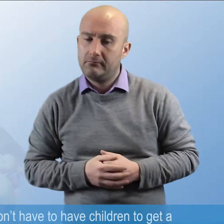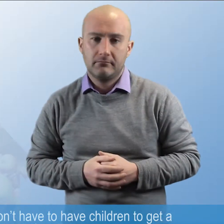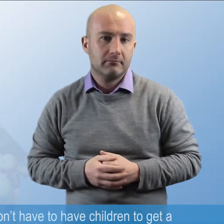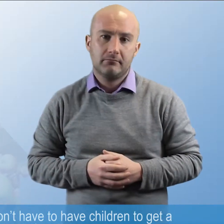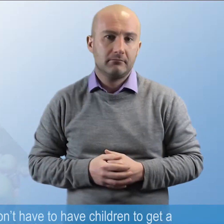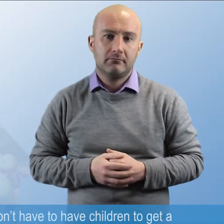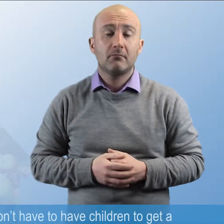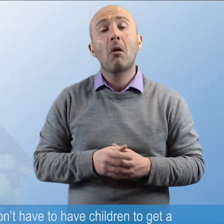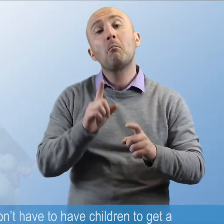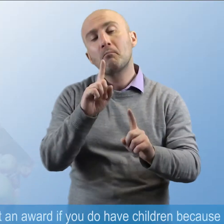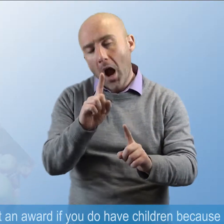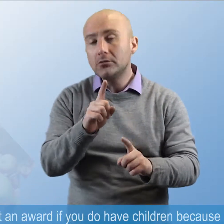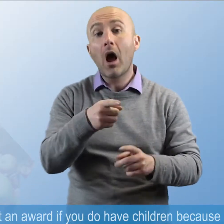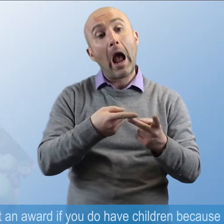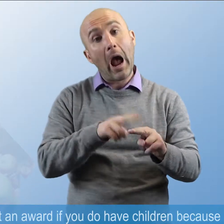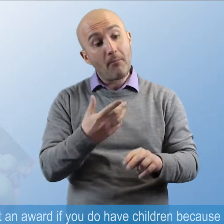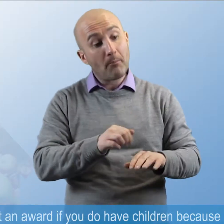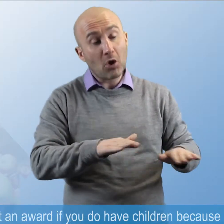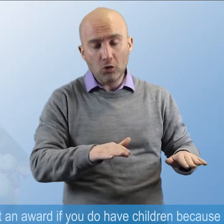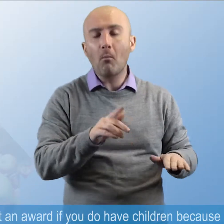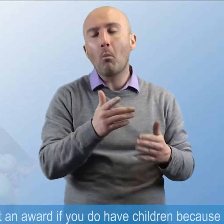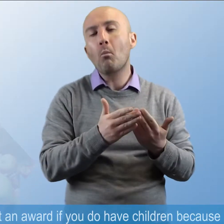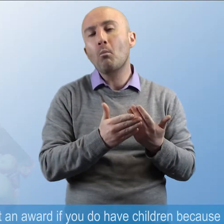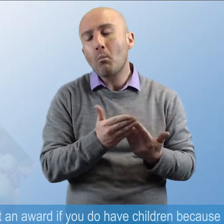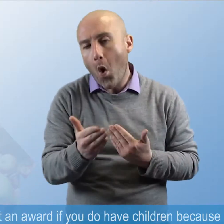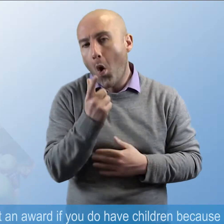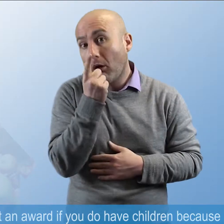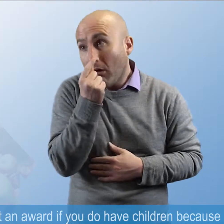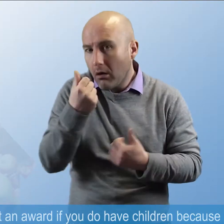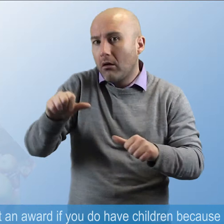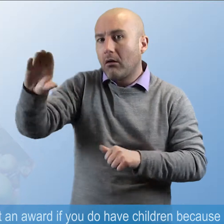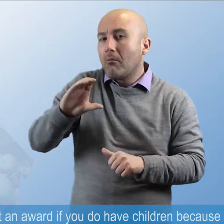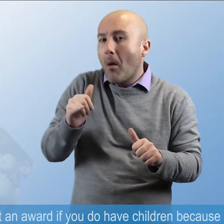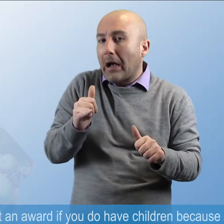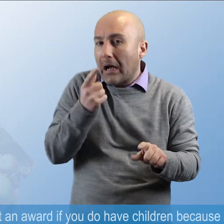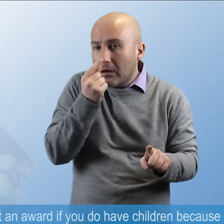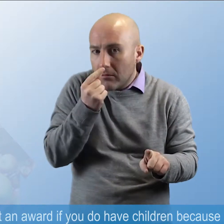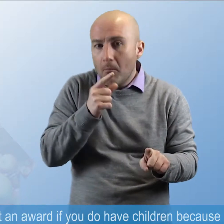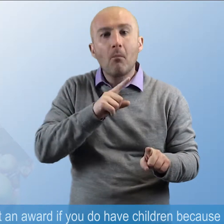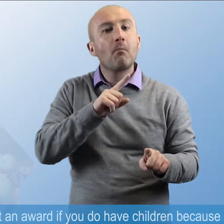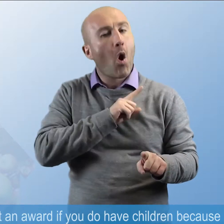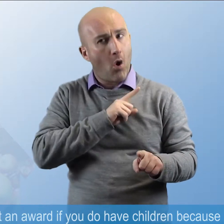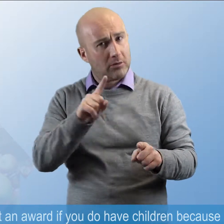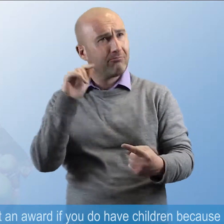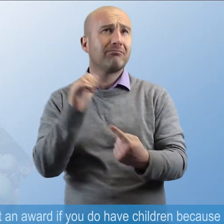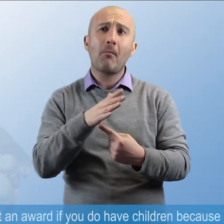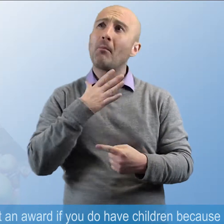get a Scottish Welfare Fund grant. You are more likely to get an award if you do have children, because we want to make sure that children